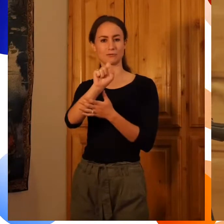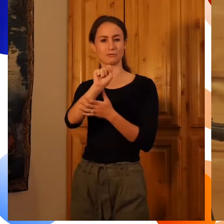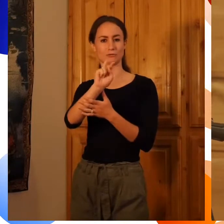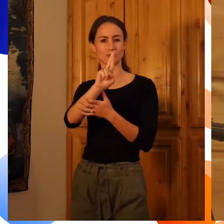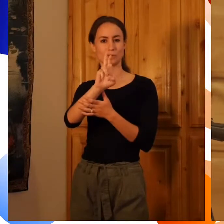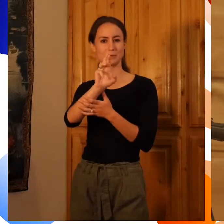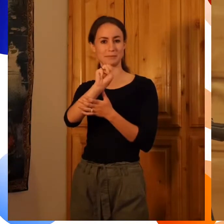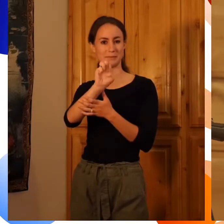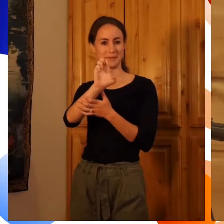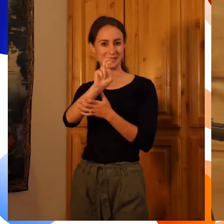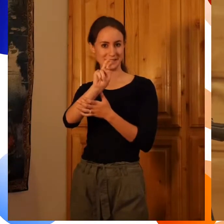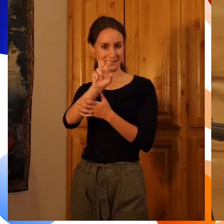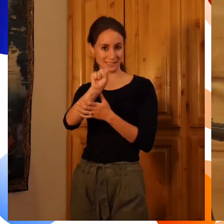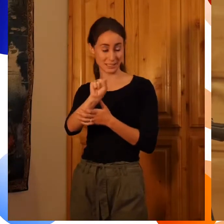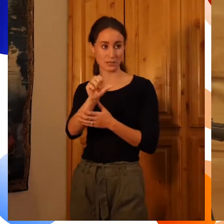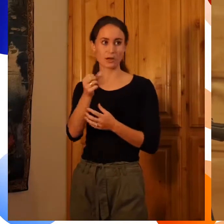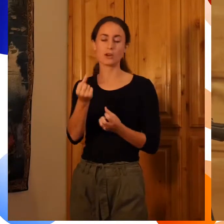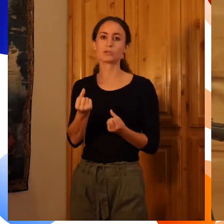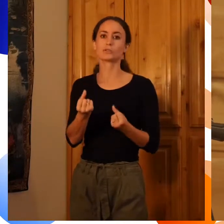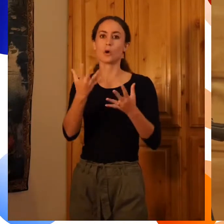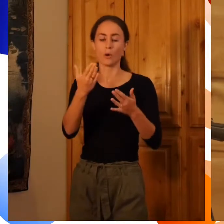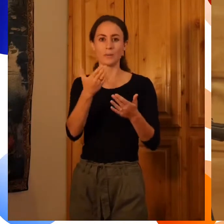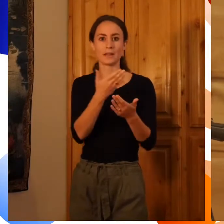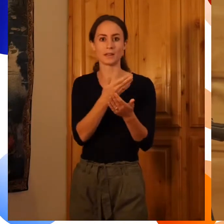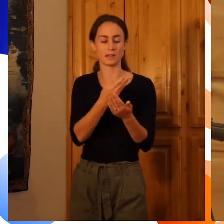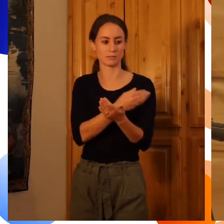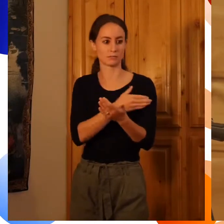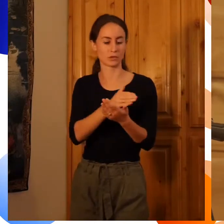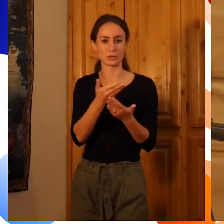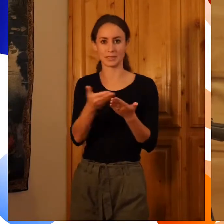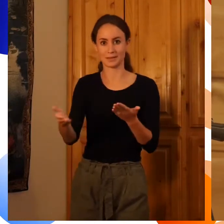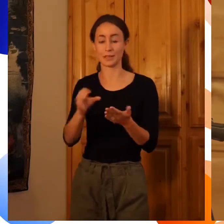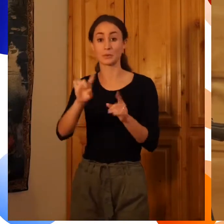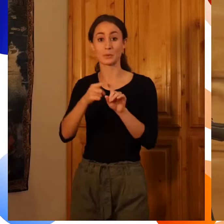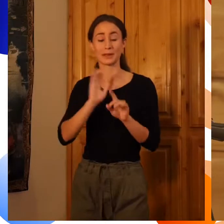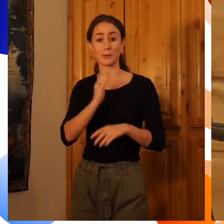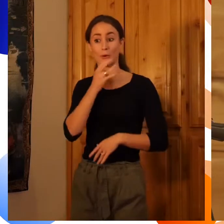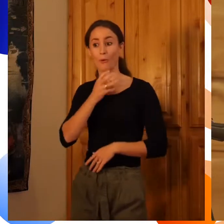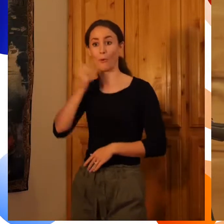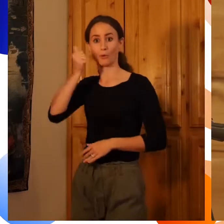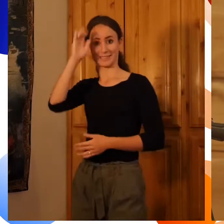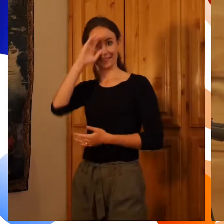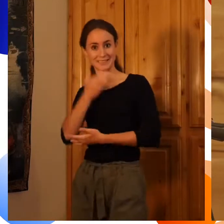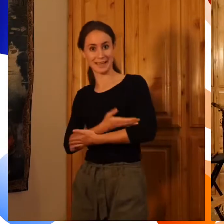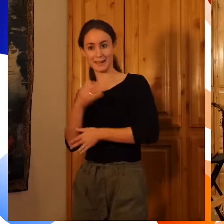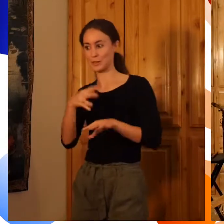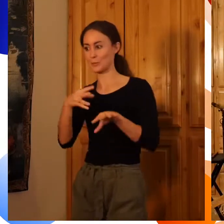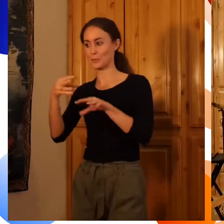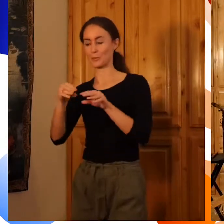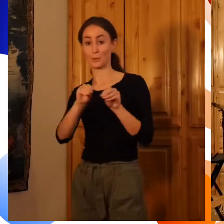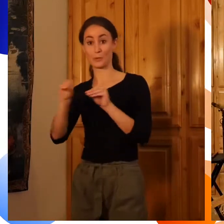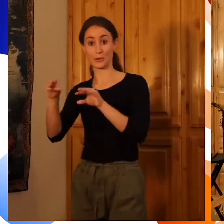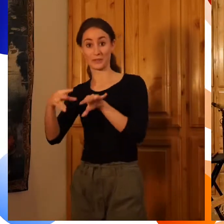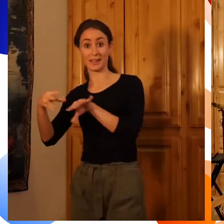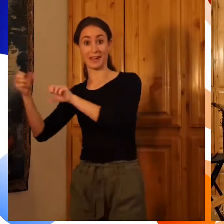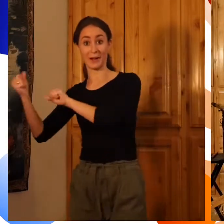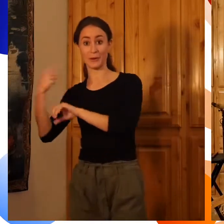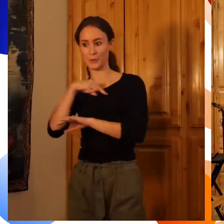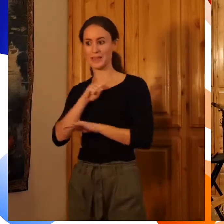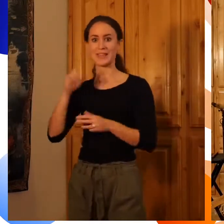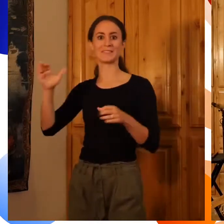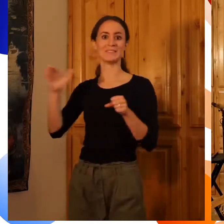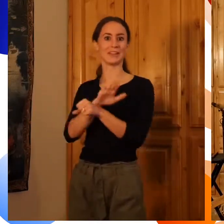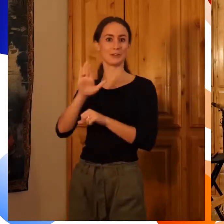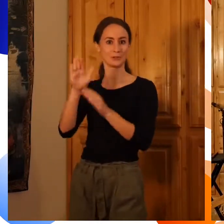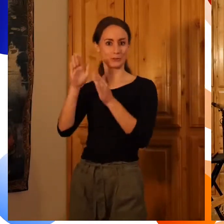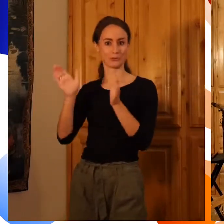got filled so full that we told him he can't come back. We have many, many, many. You can add kind of in general. And we not only